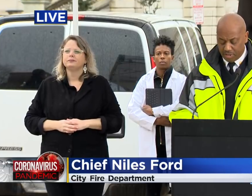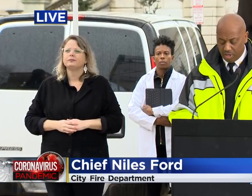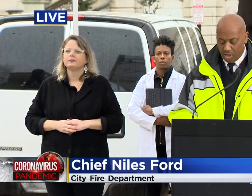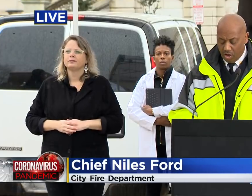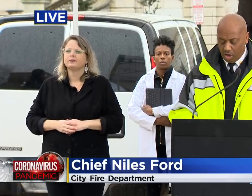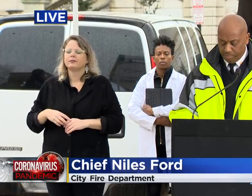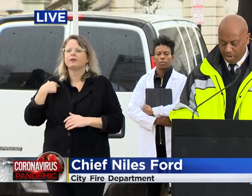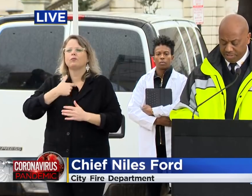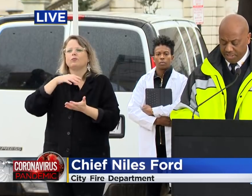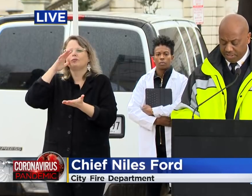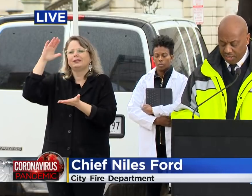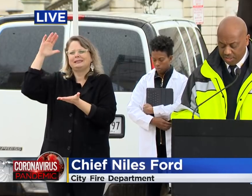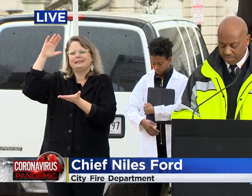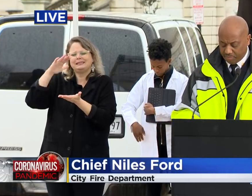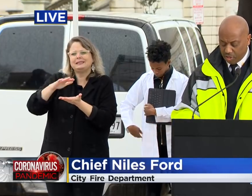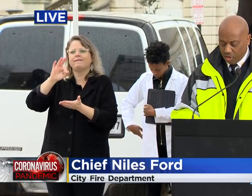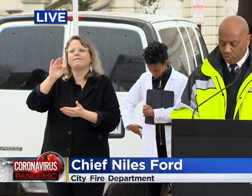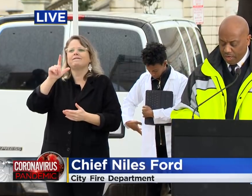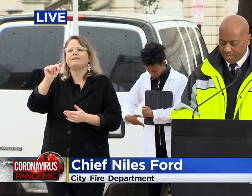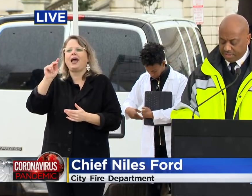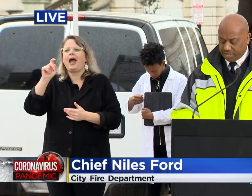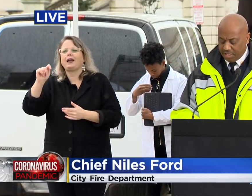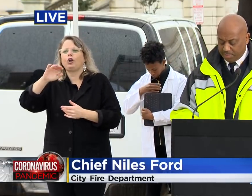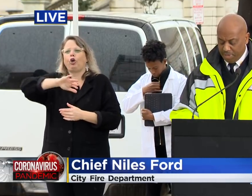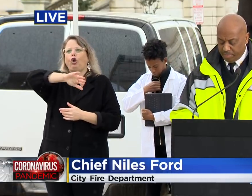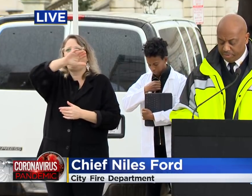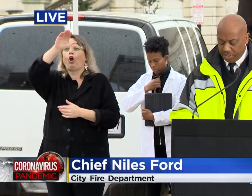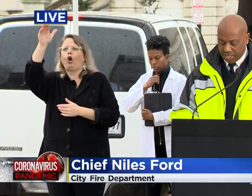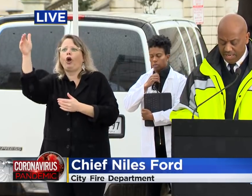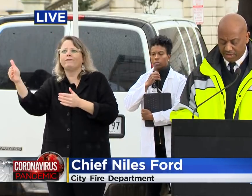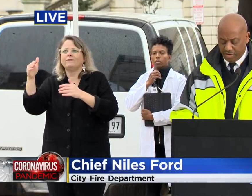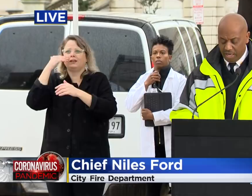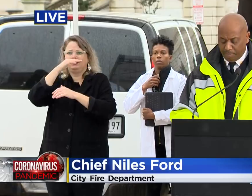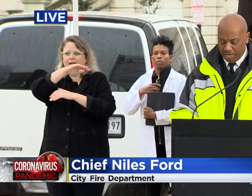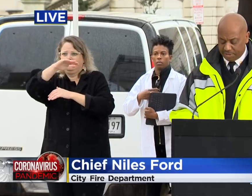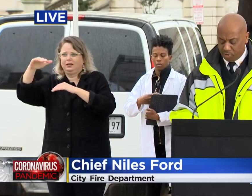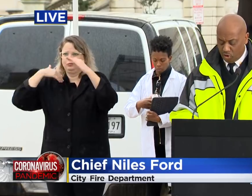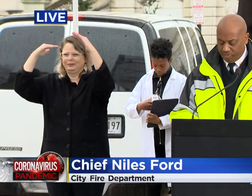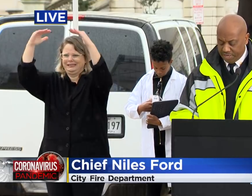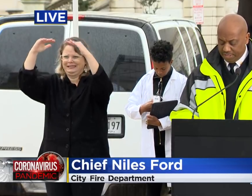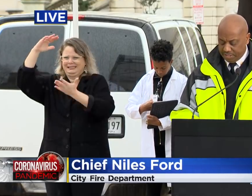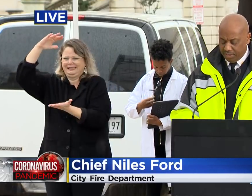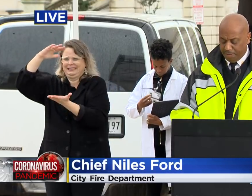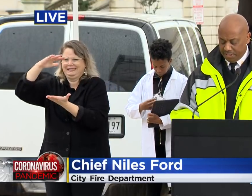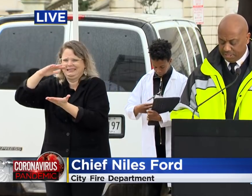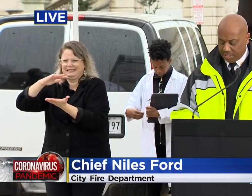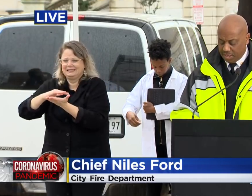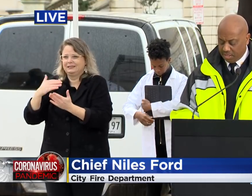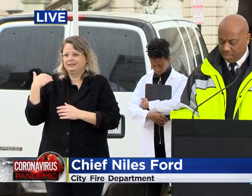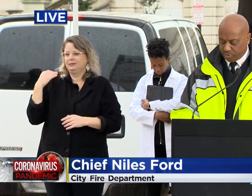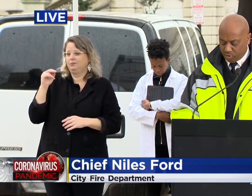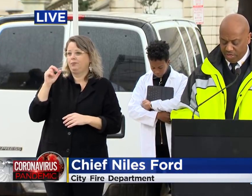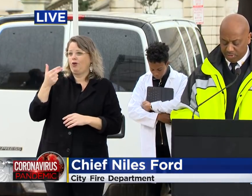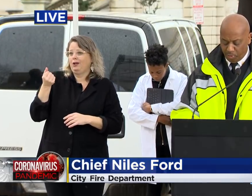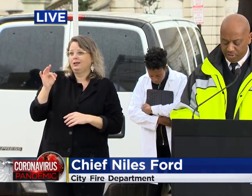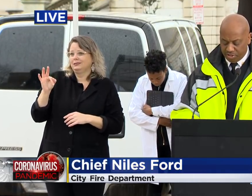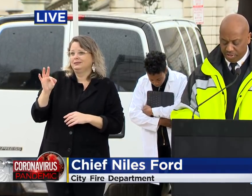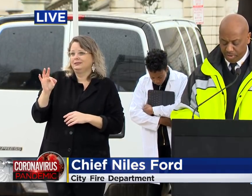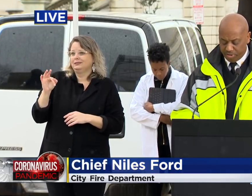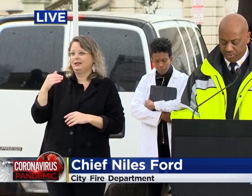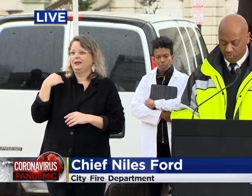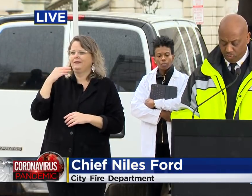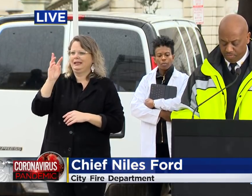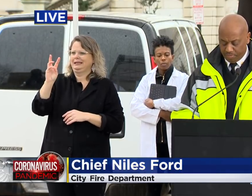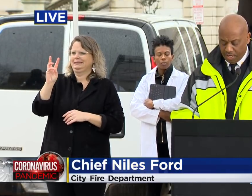COVID-19. On March 18th, we had 6 members encounter a possible COVID-19 patient that was transported